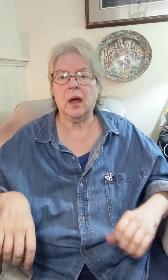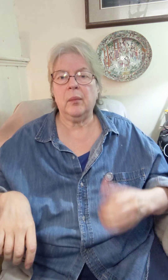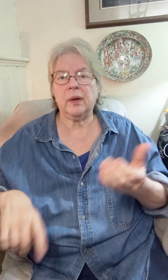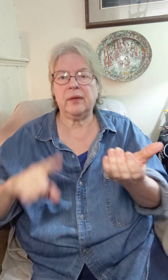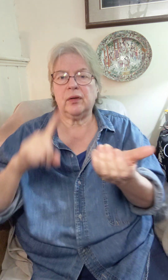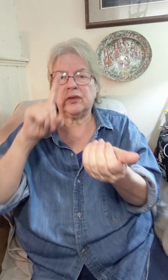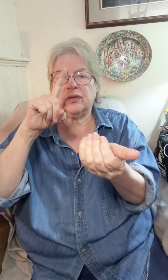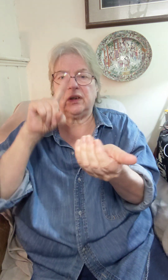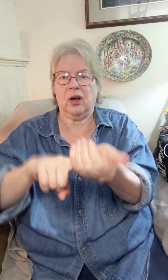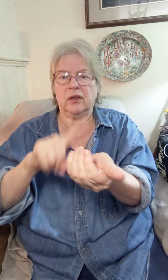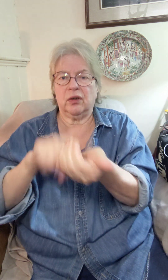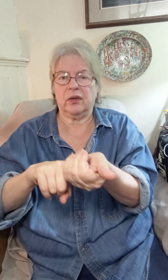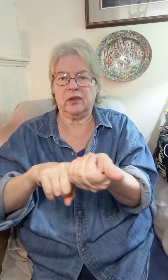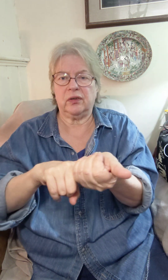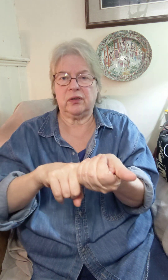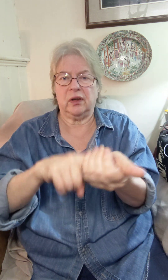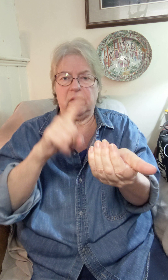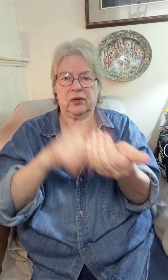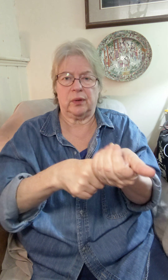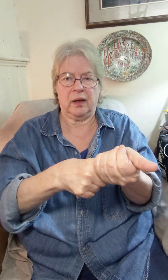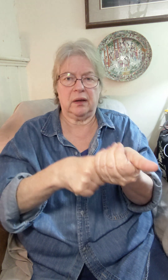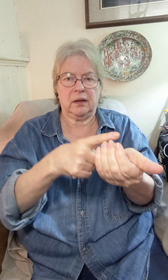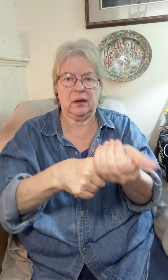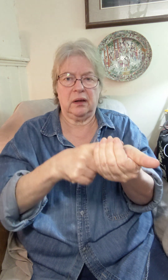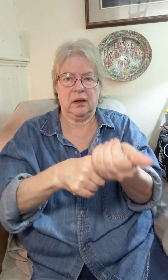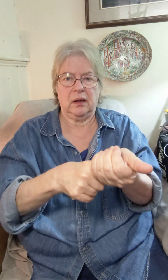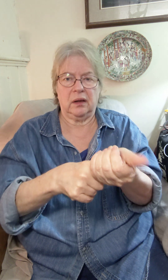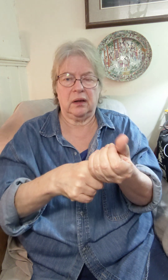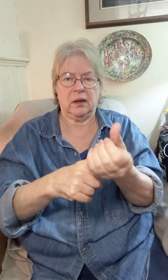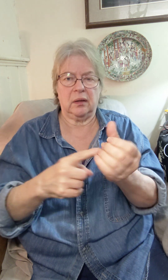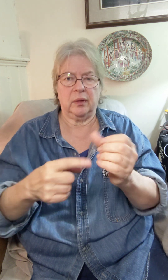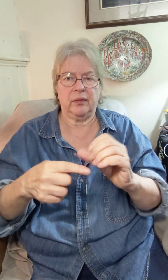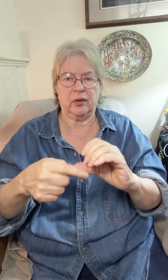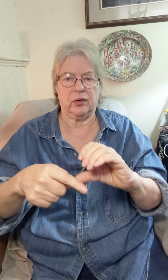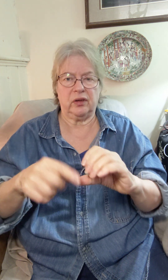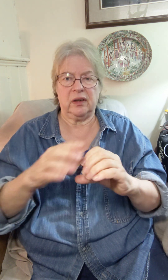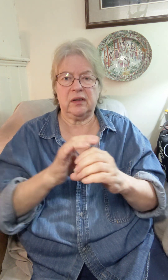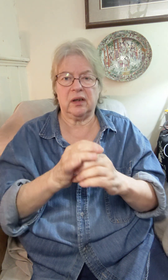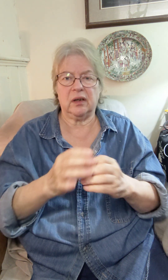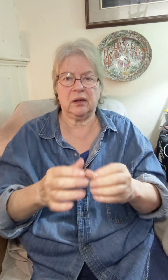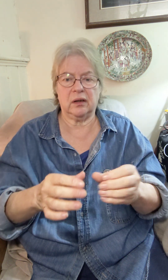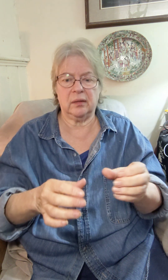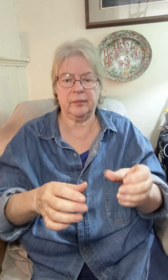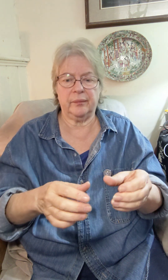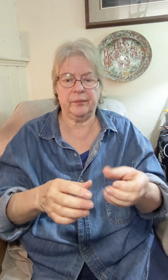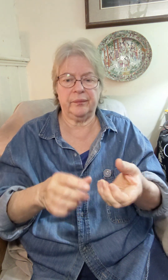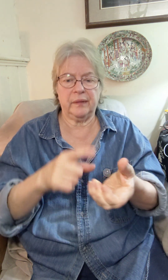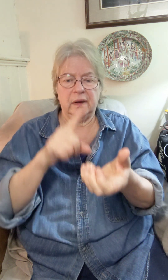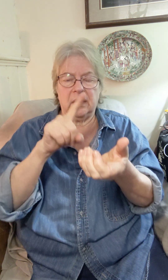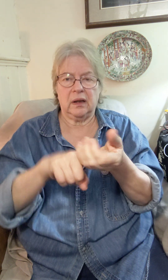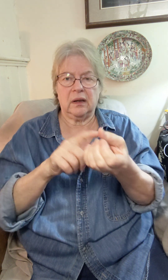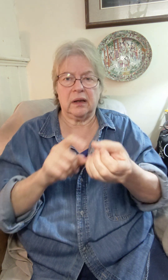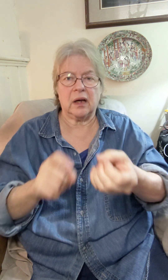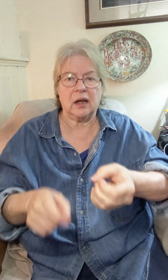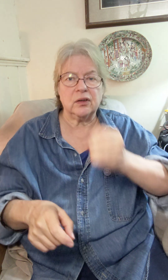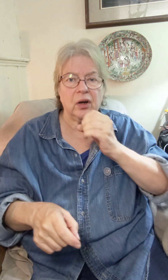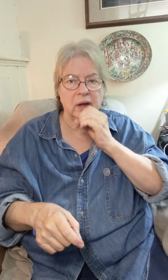But I've also seen hot dog done this way. I've also seen it done like hot dog and